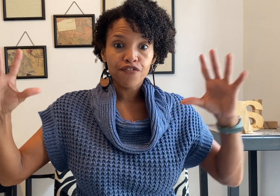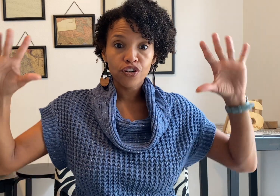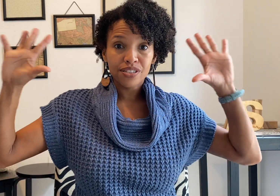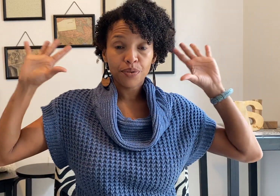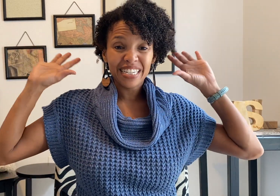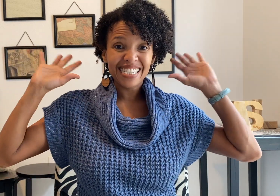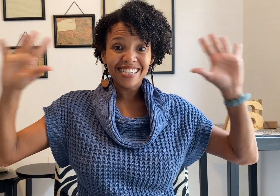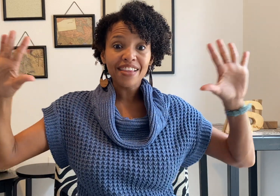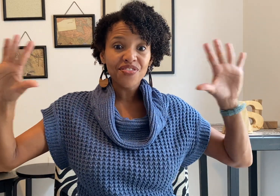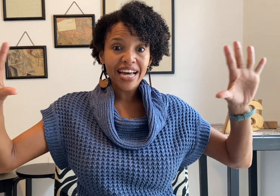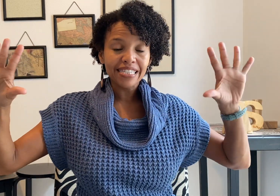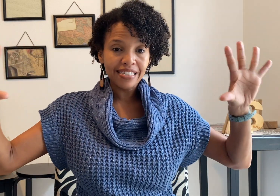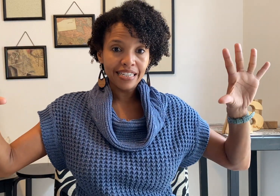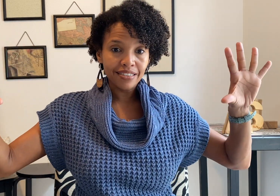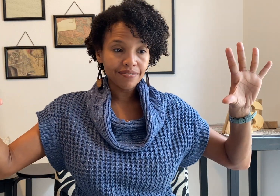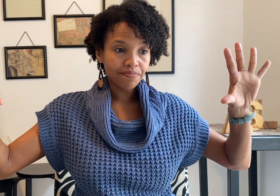first. We're going to set that scene.